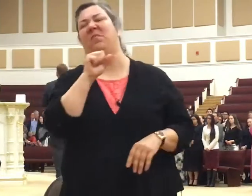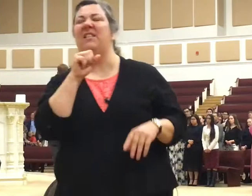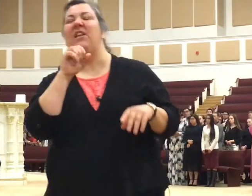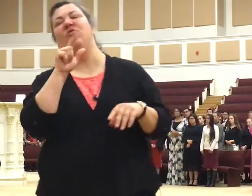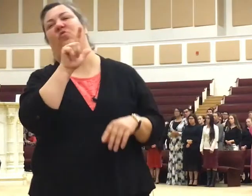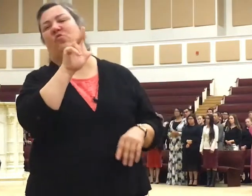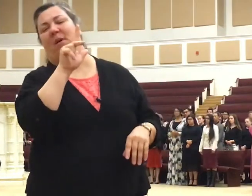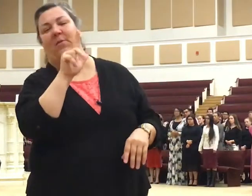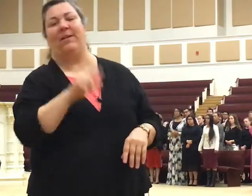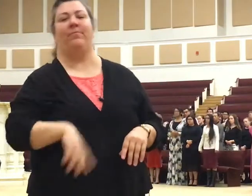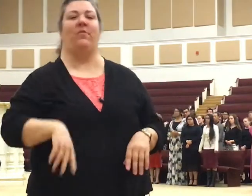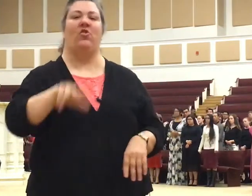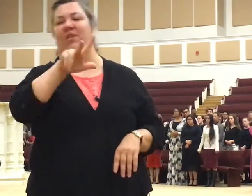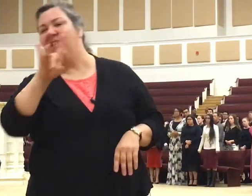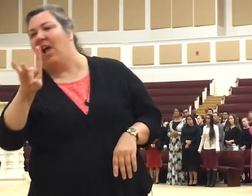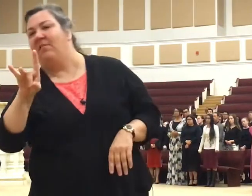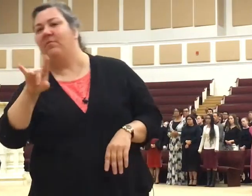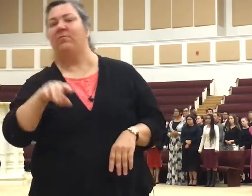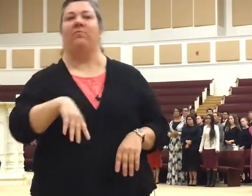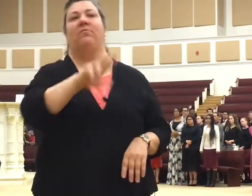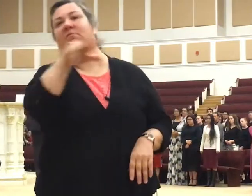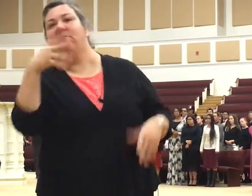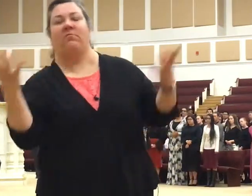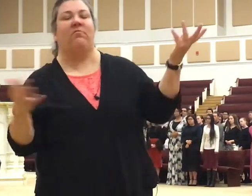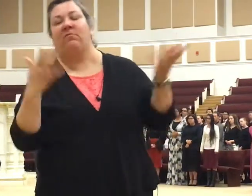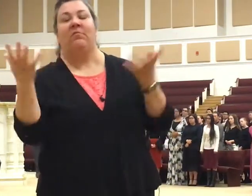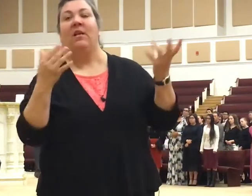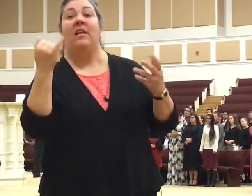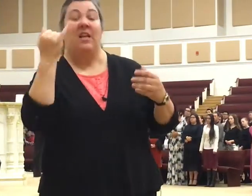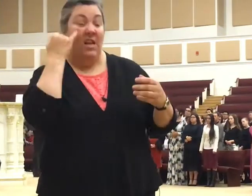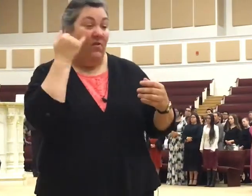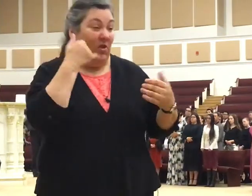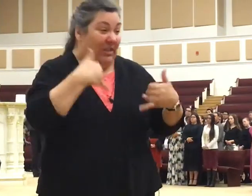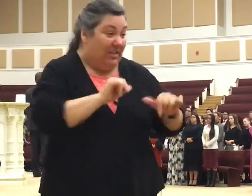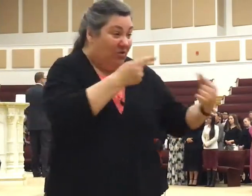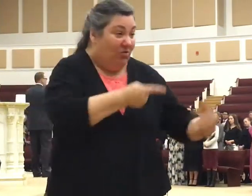27, you're 33, and you're still struggling with what you struggled with when you were 18.